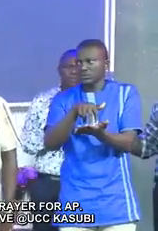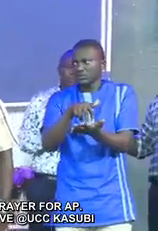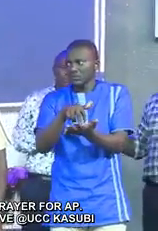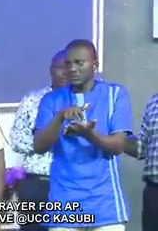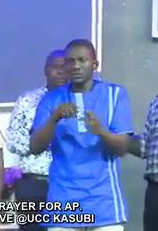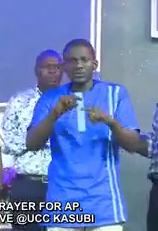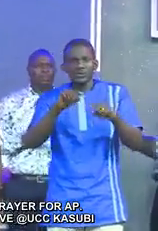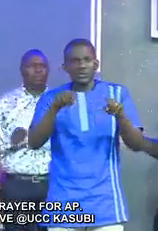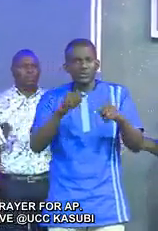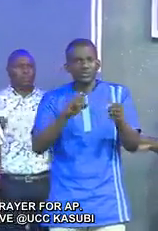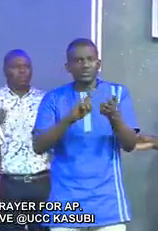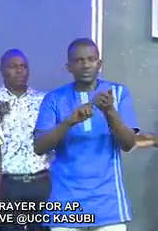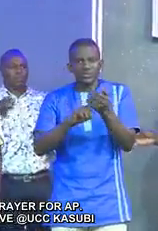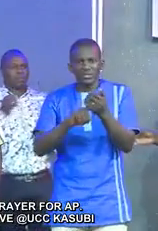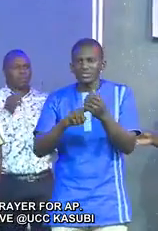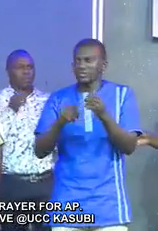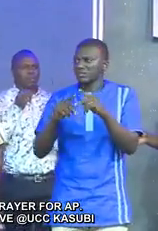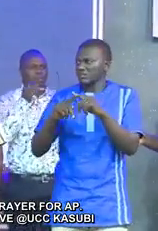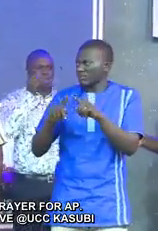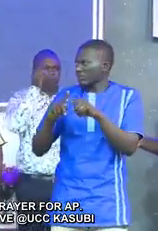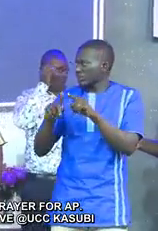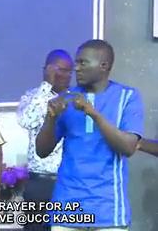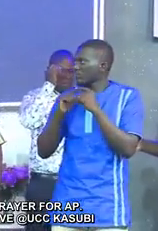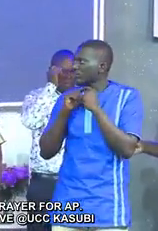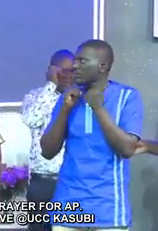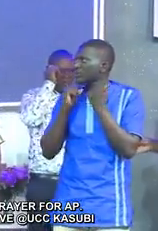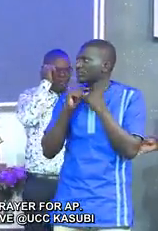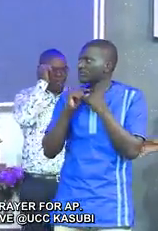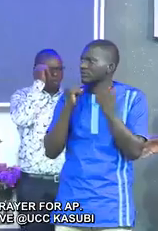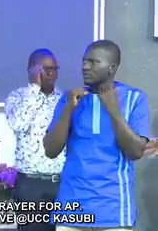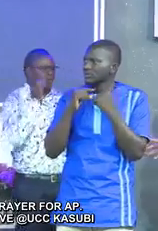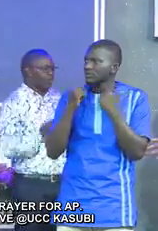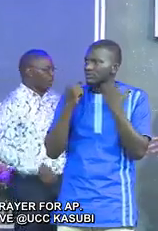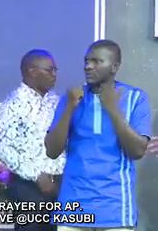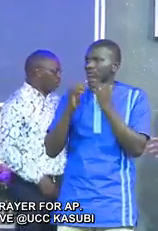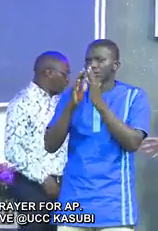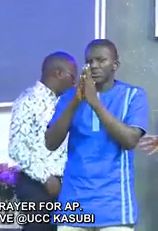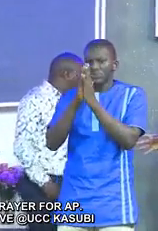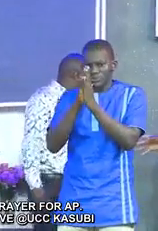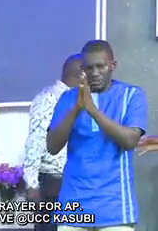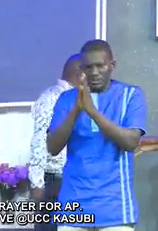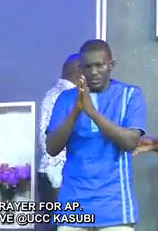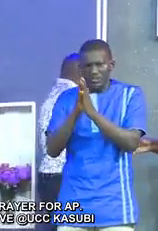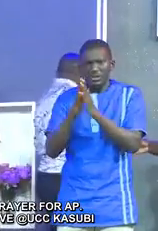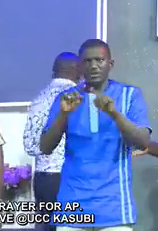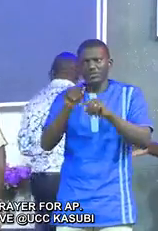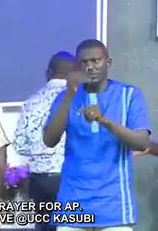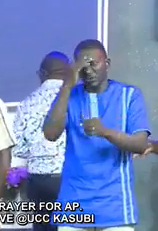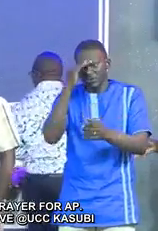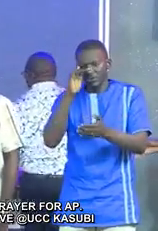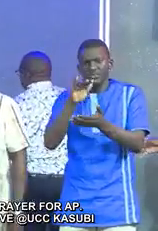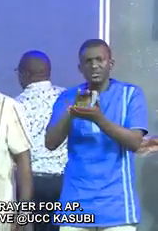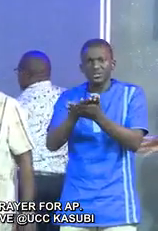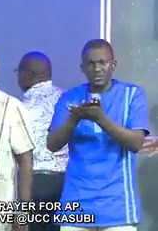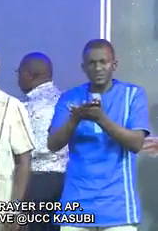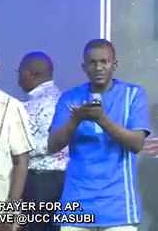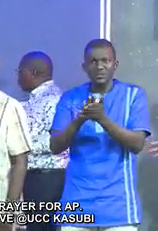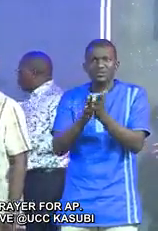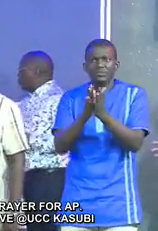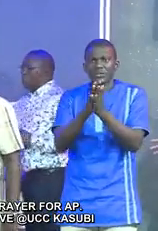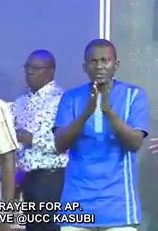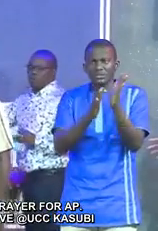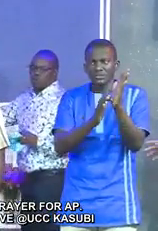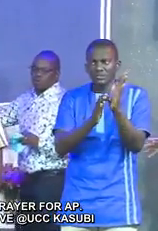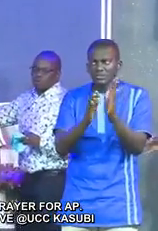Tugenda kubanga tufuna abasumba ab'enjawulo nga basaba nga bwe tukkiriza. Yesu yeebazibwe.